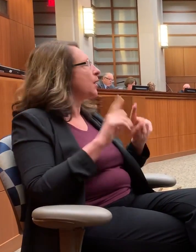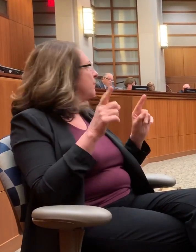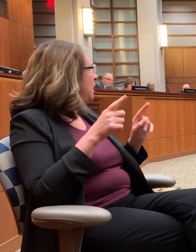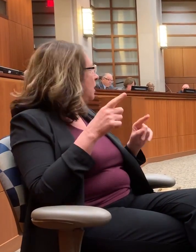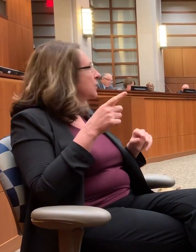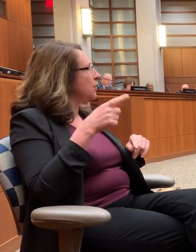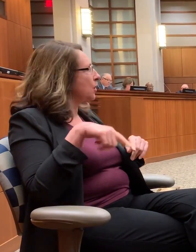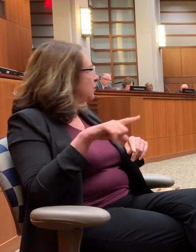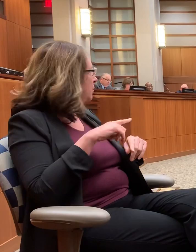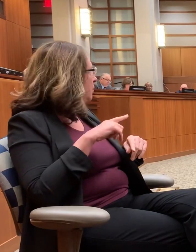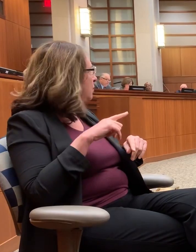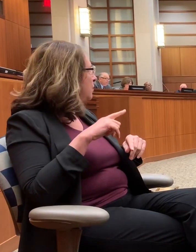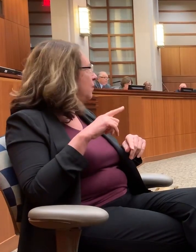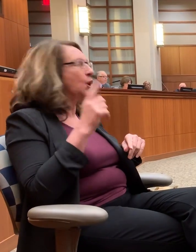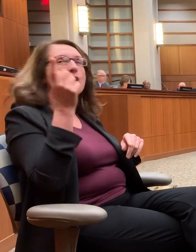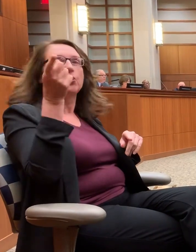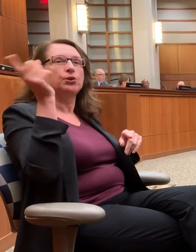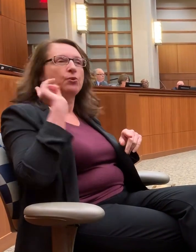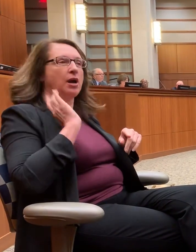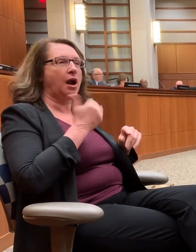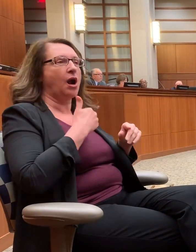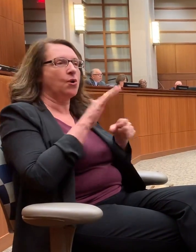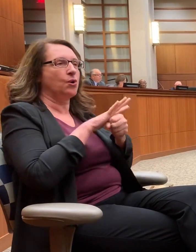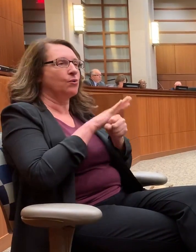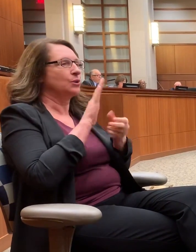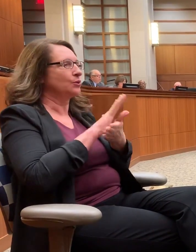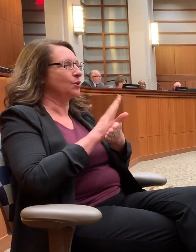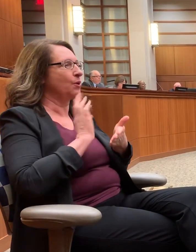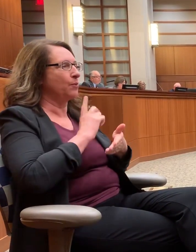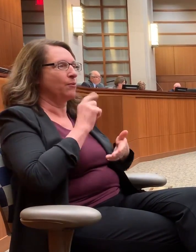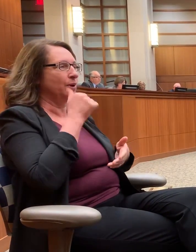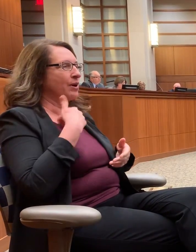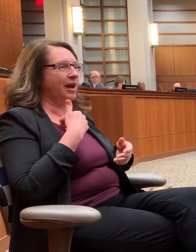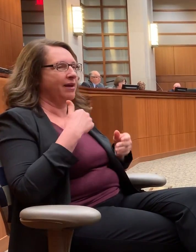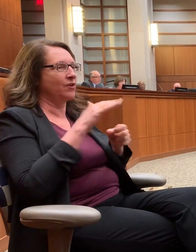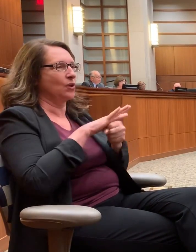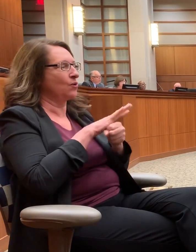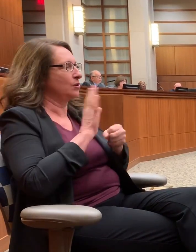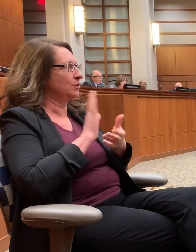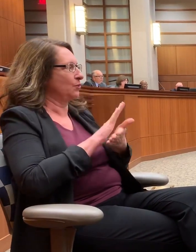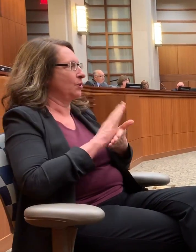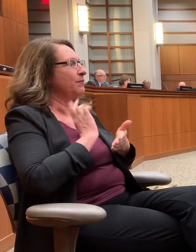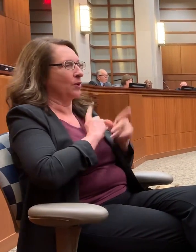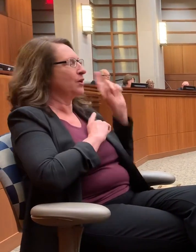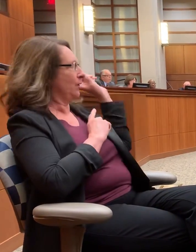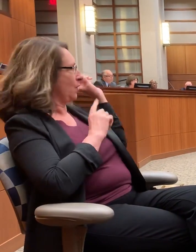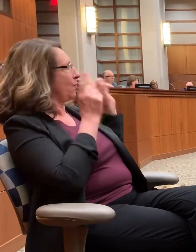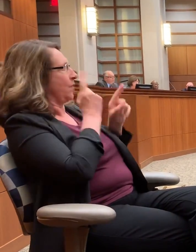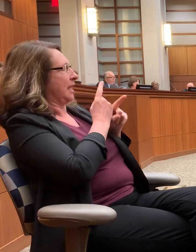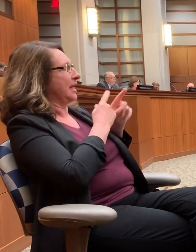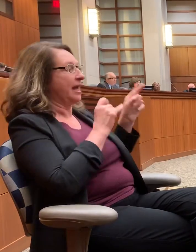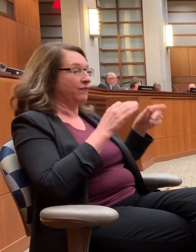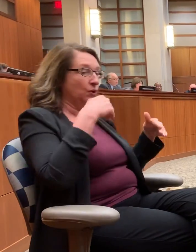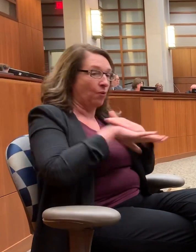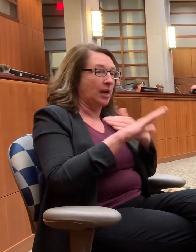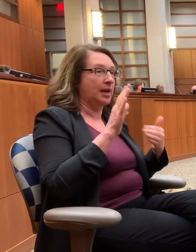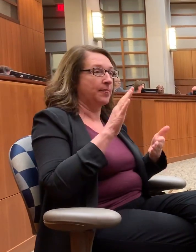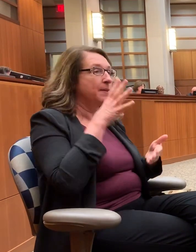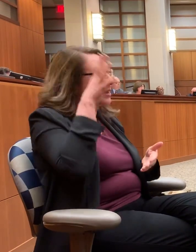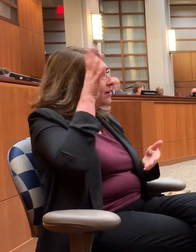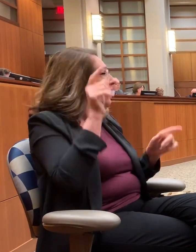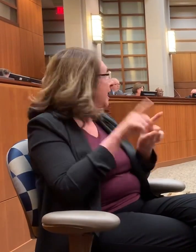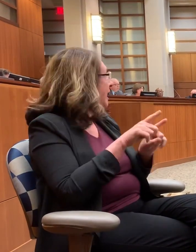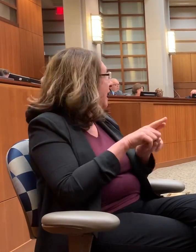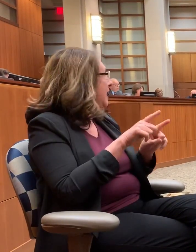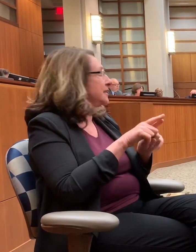y'all are our local school board. We don't have a local school board. And if you were to go in as a parent to a local school board, you